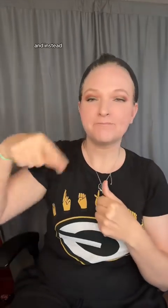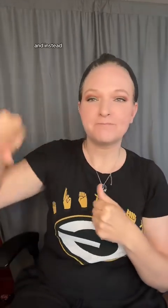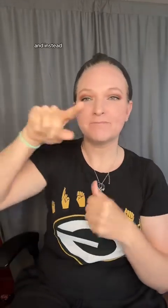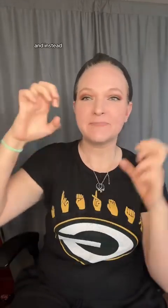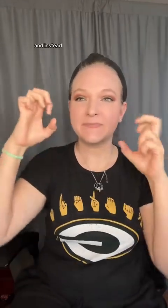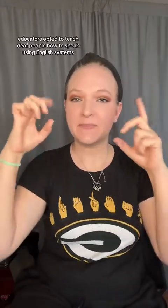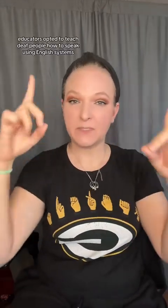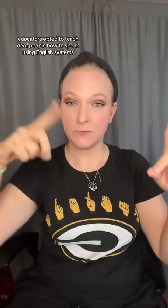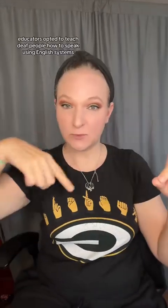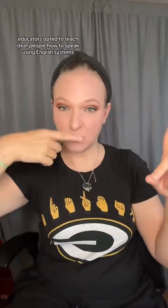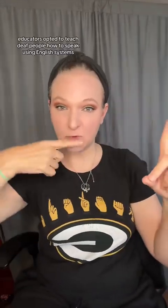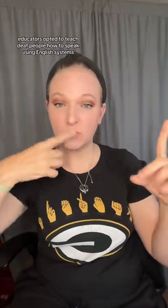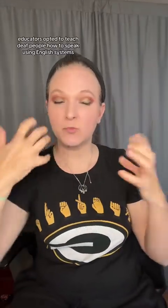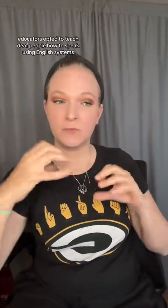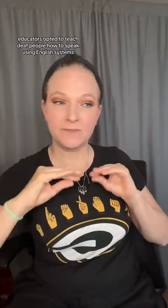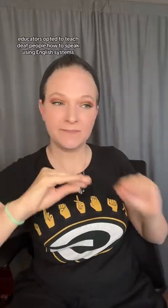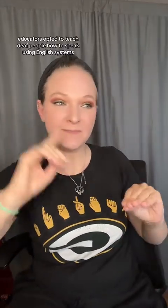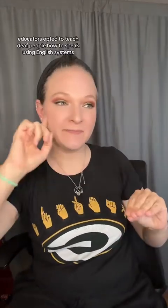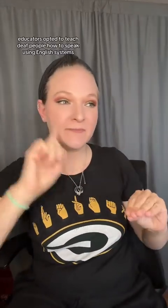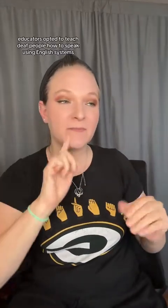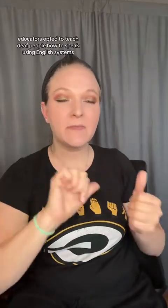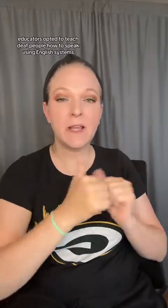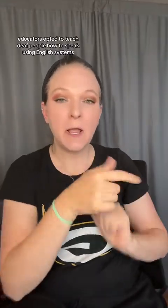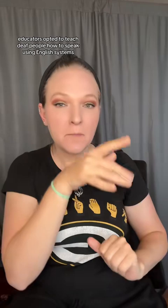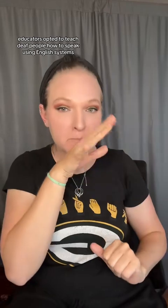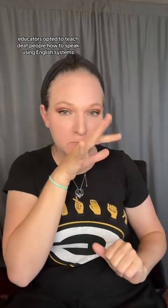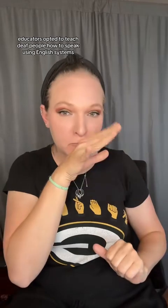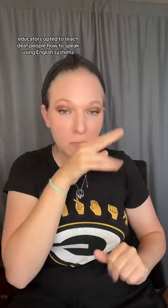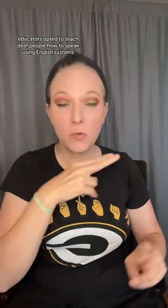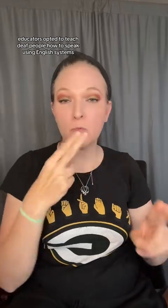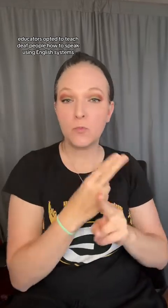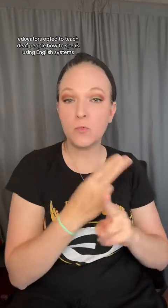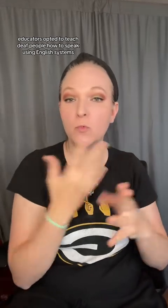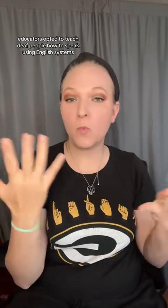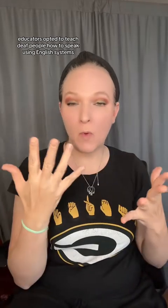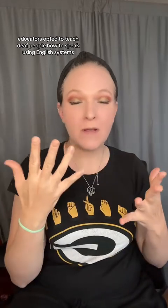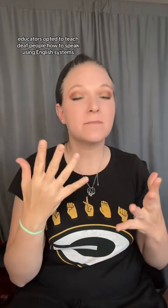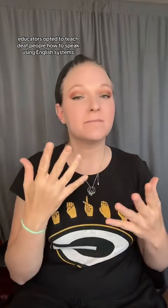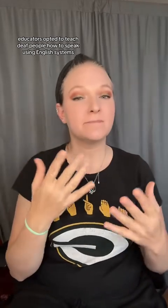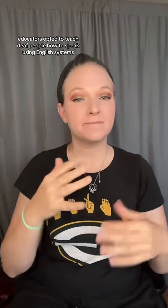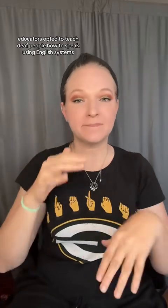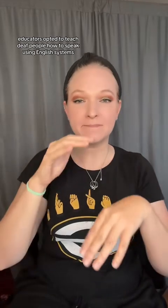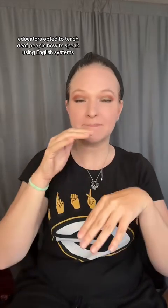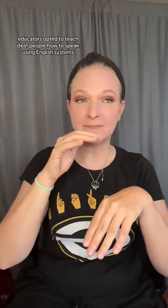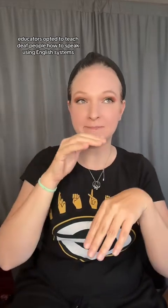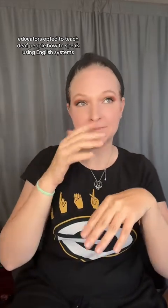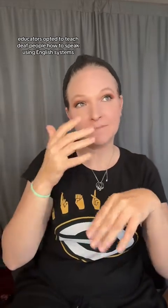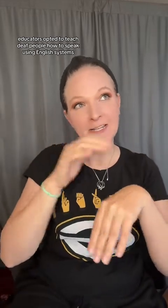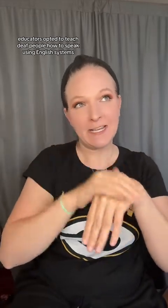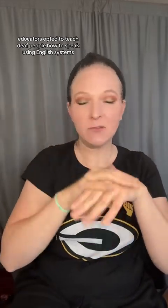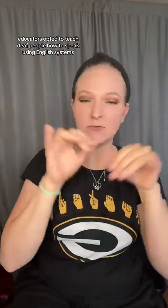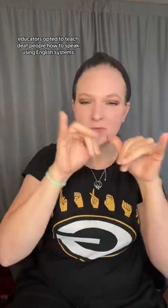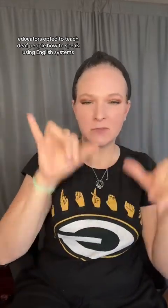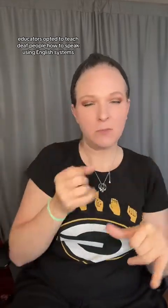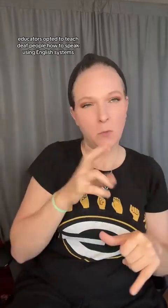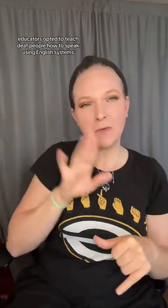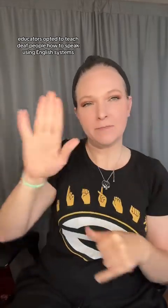instead, educators opted to teach deaf people how to speak using English systems